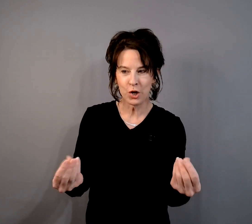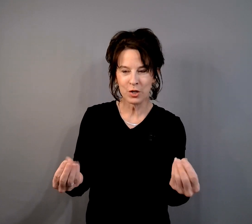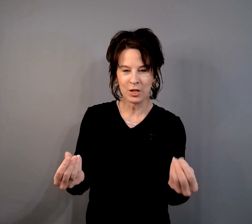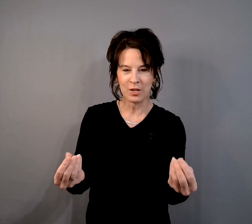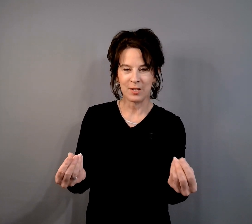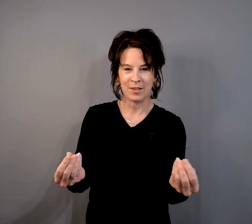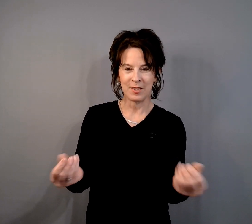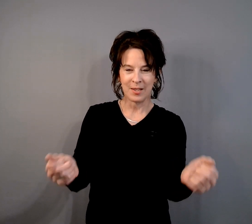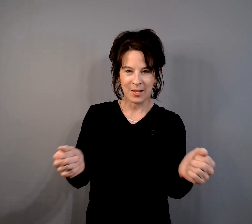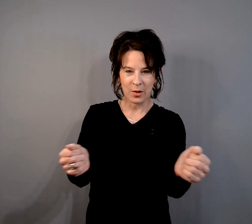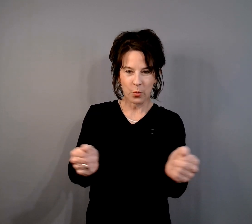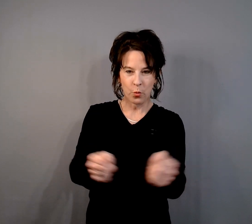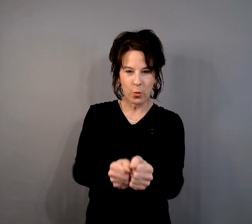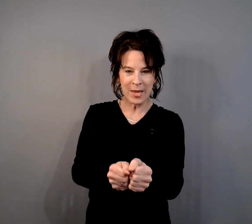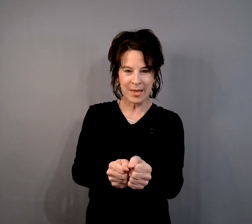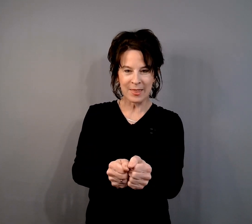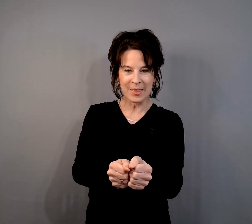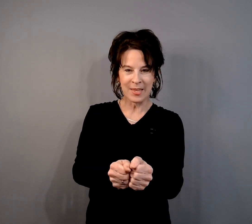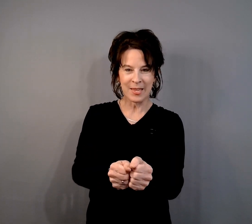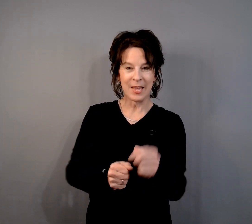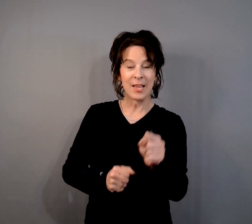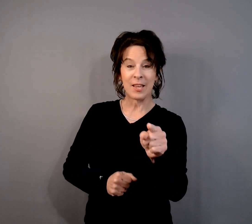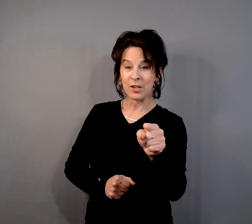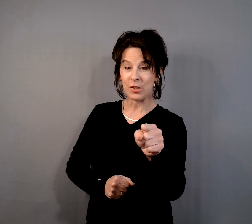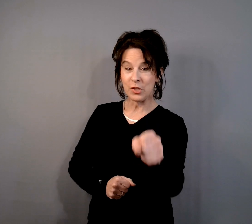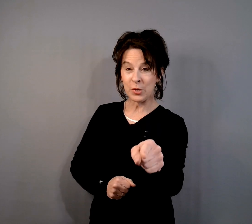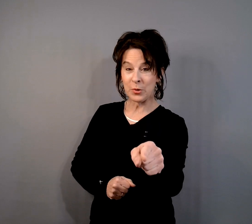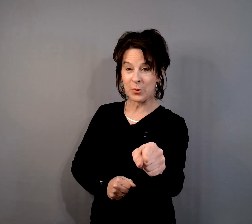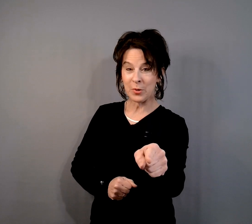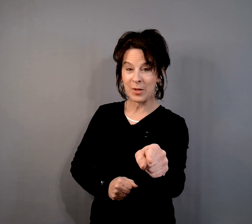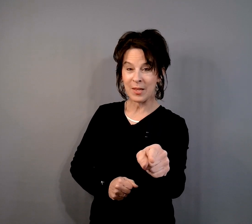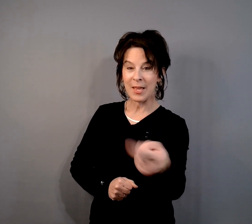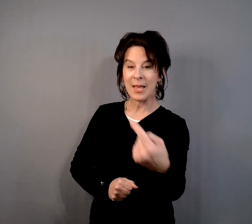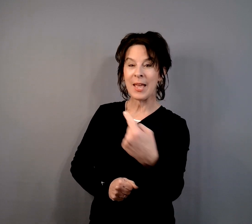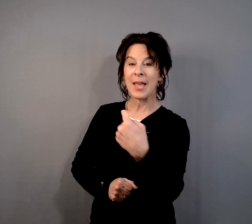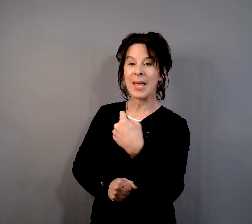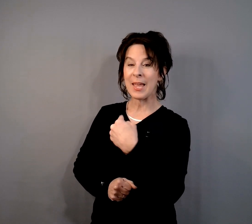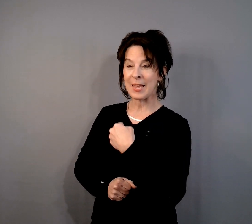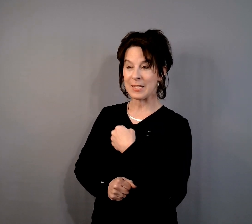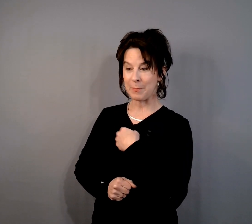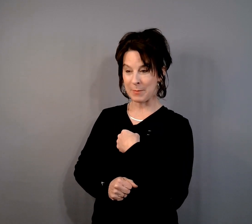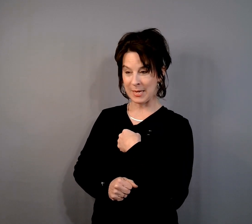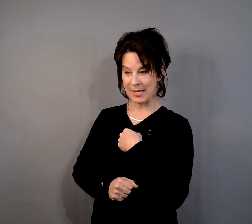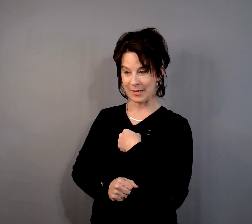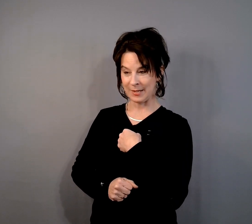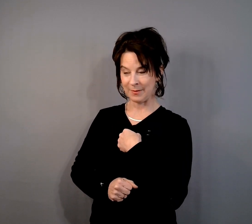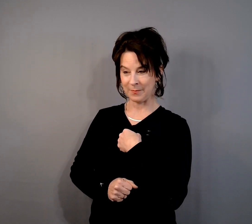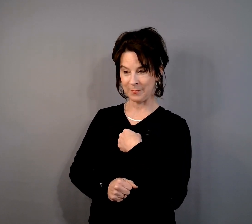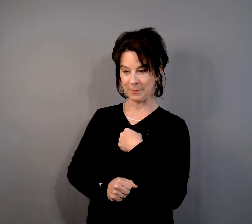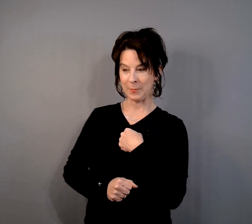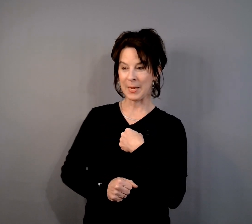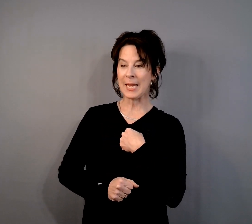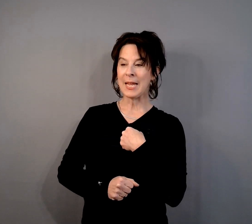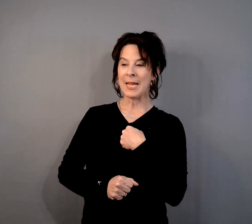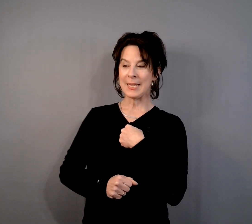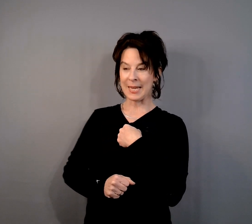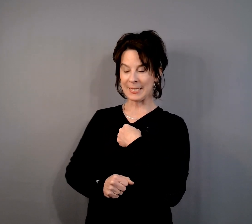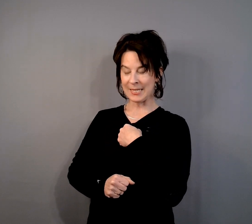Dirt with you and me. Next